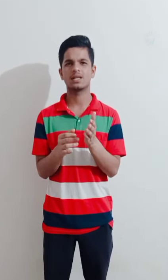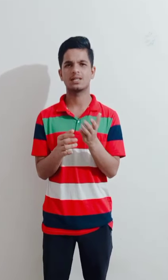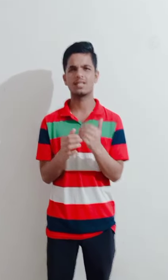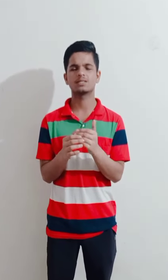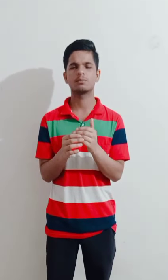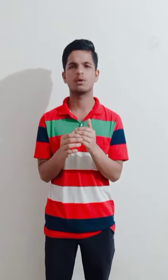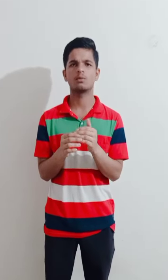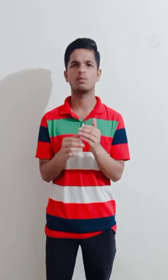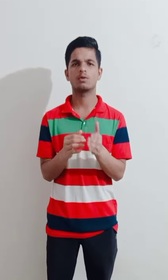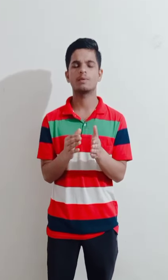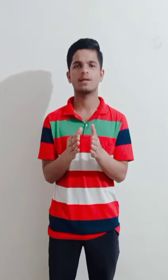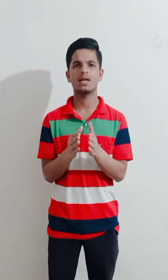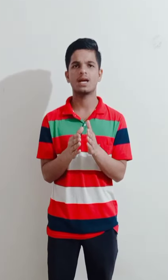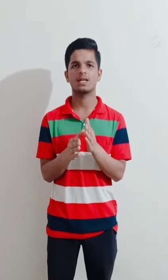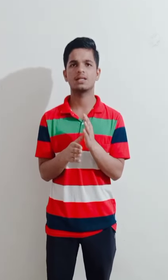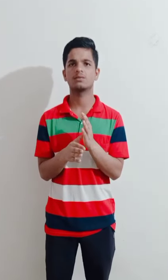takes more memory, and which is